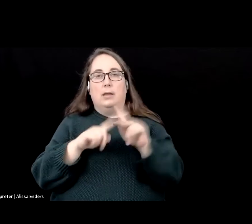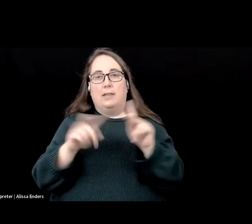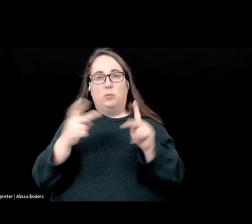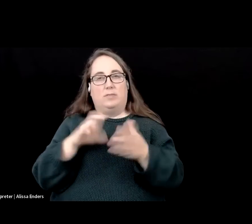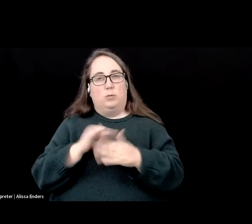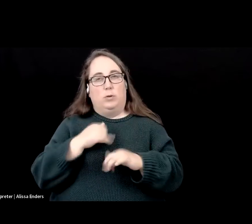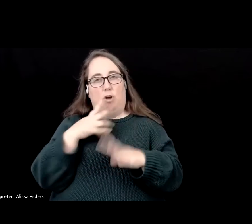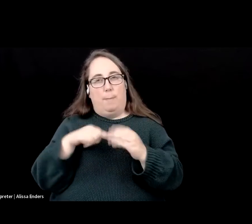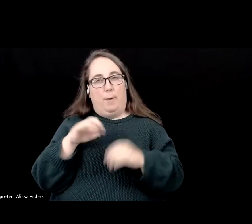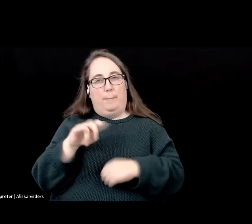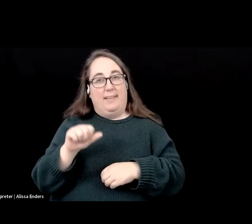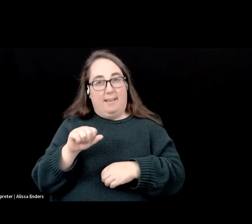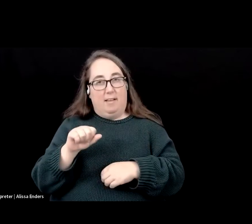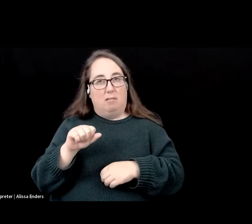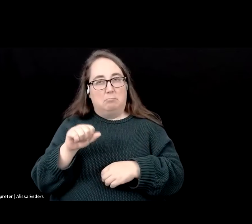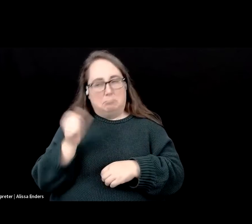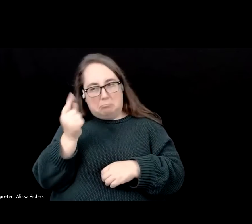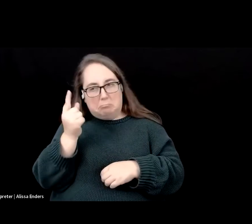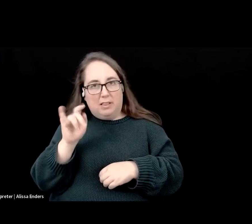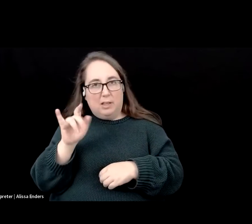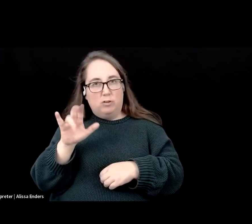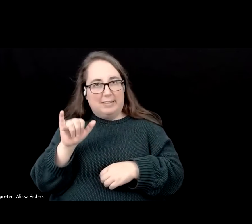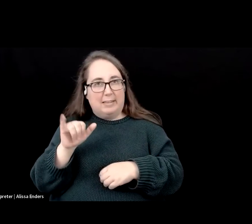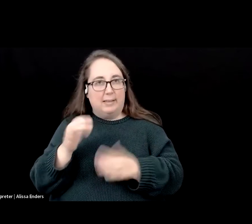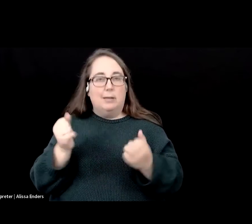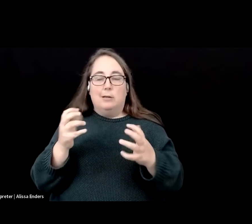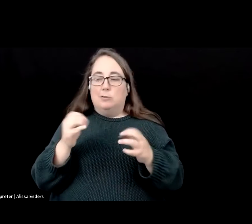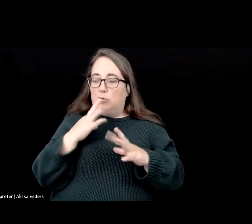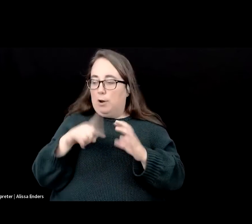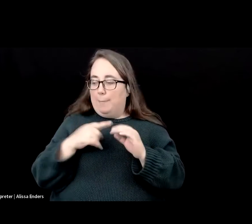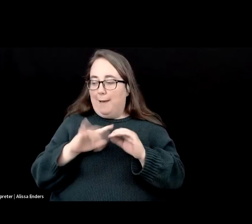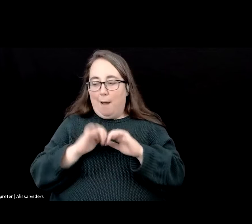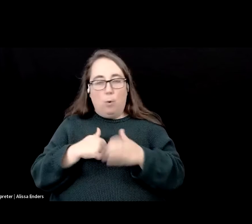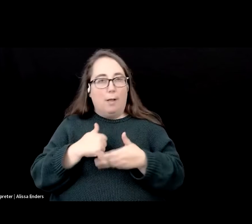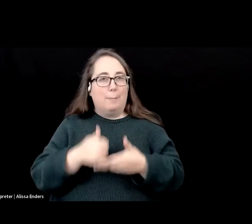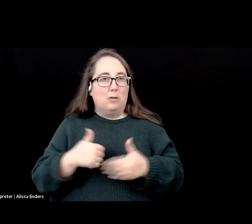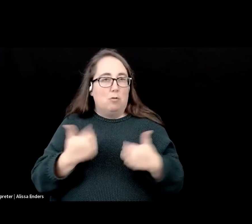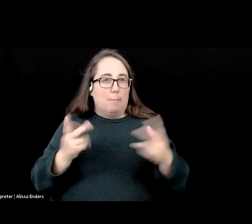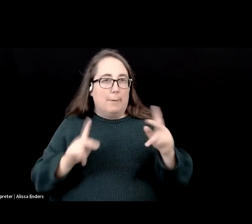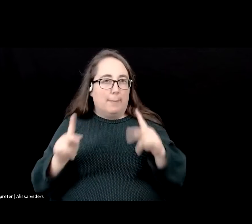talk about media literacy. And so the question of how we're helping